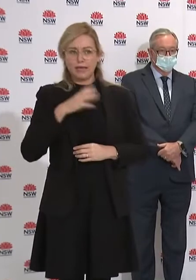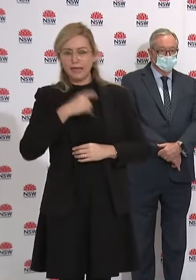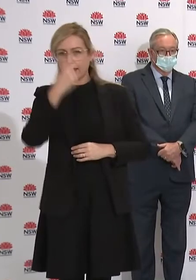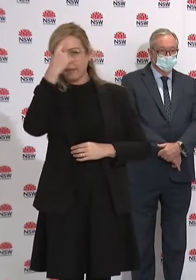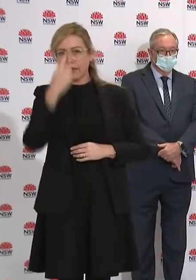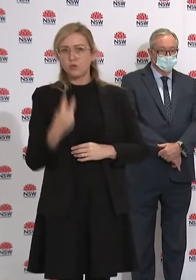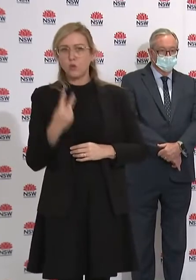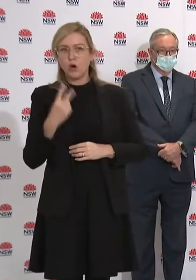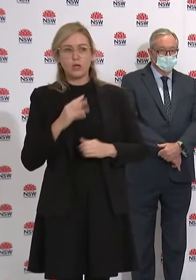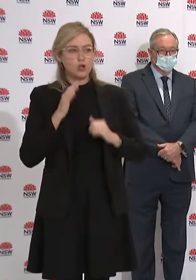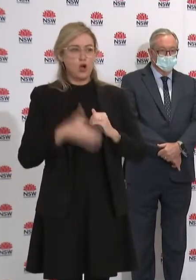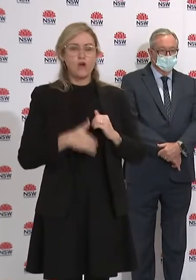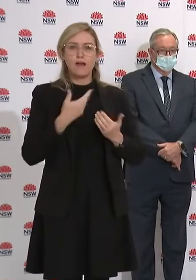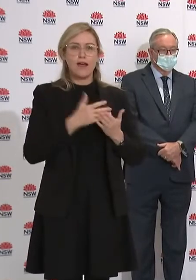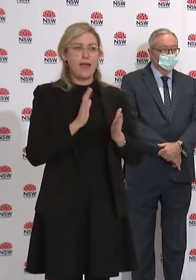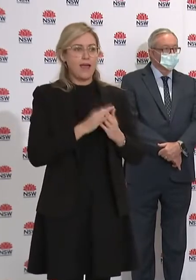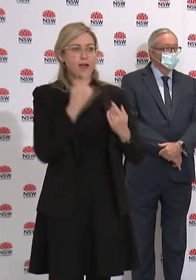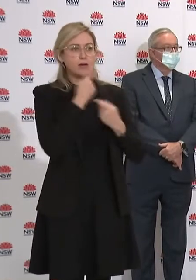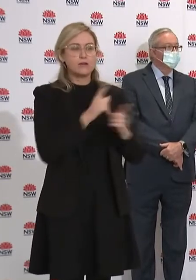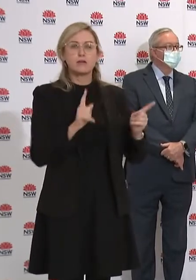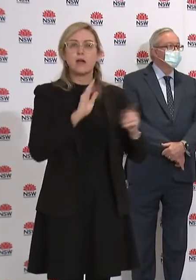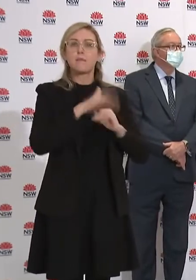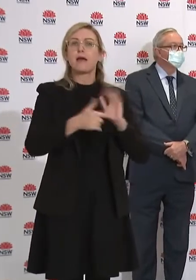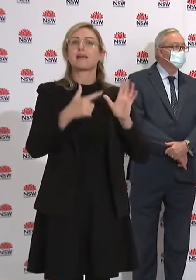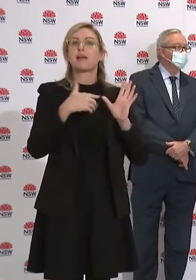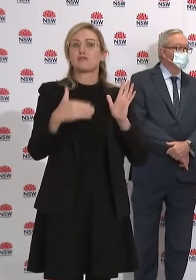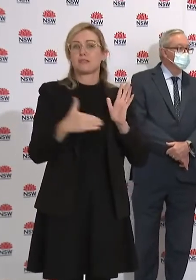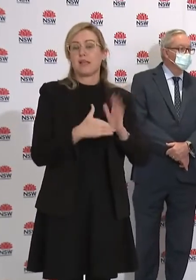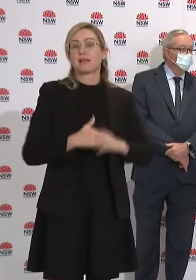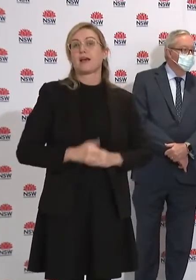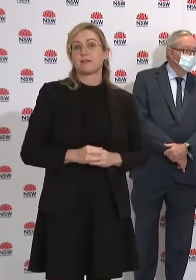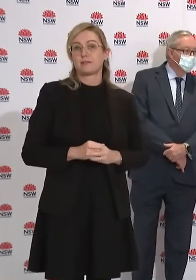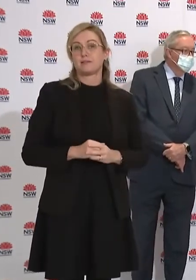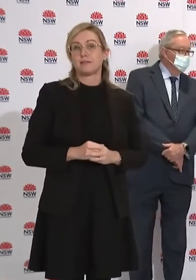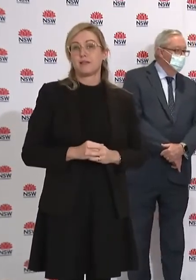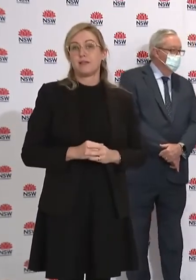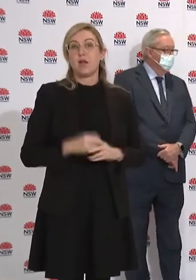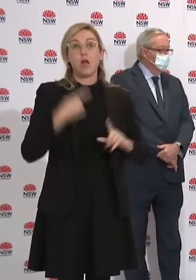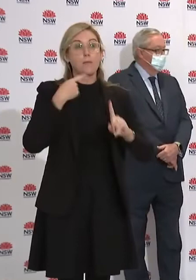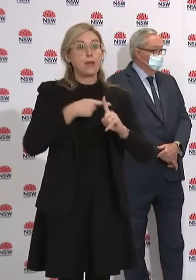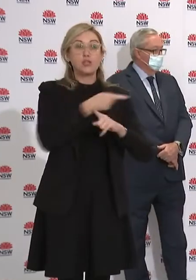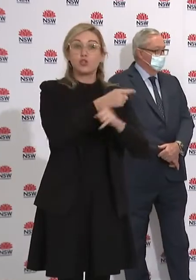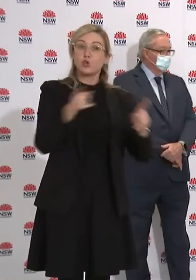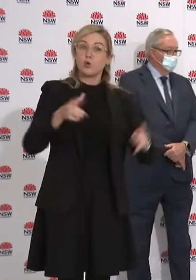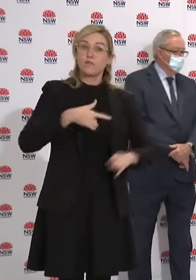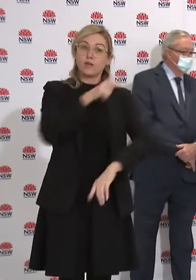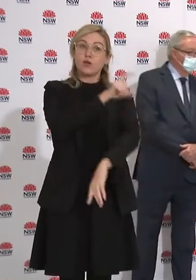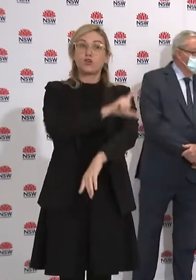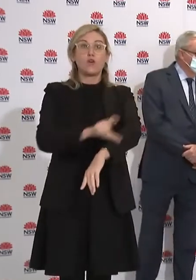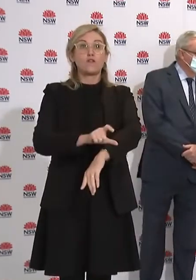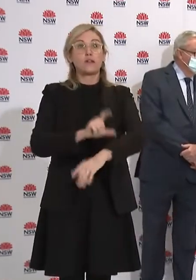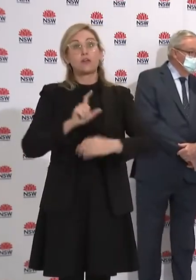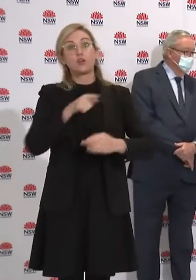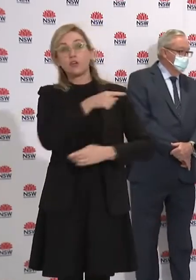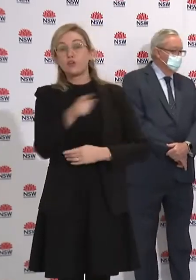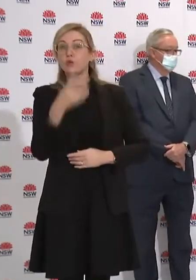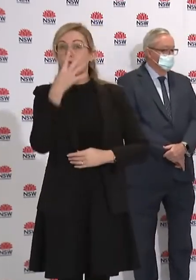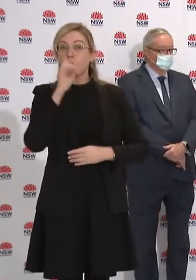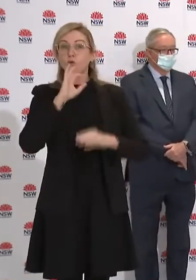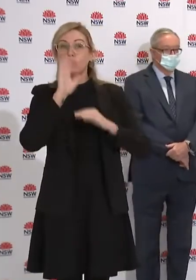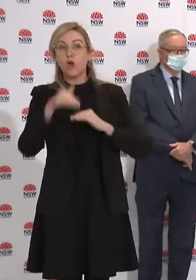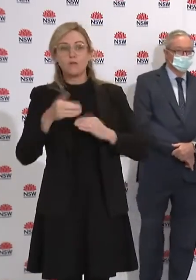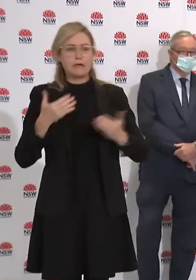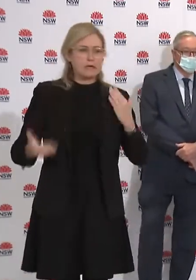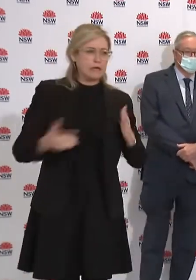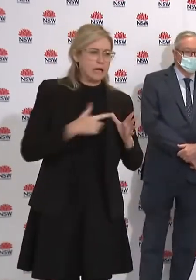clear messaging around the nation about AstraZeneca, but in particular to give our citizens confidence, especially if you're over 40. I've had AstraZeneca. The